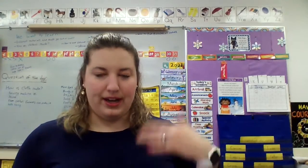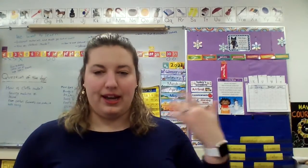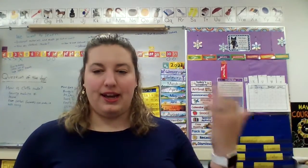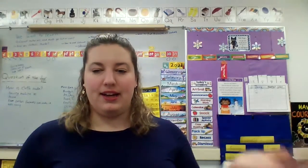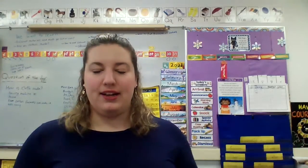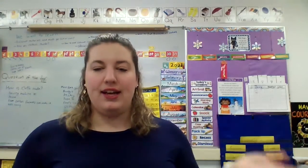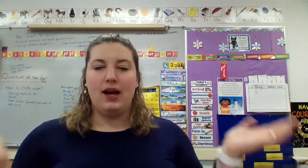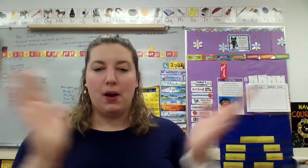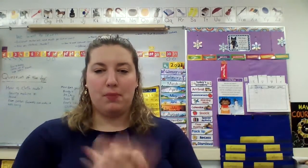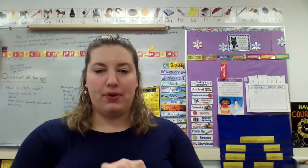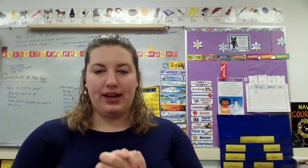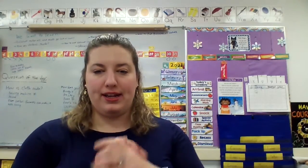Brainy, brainy.